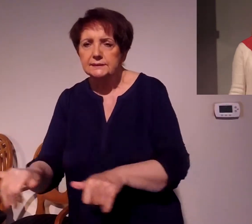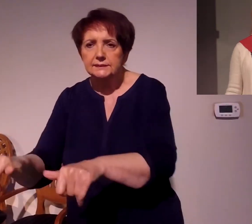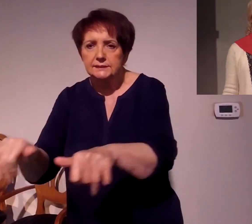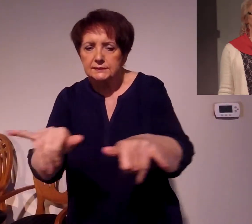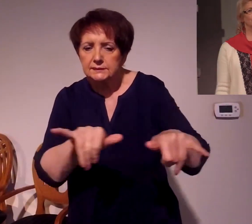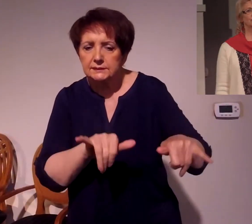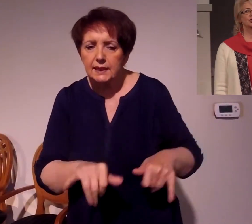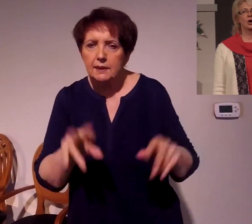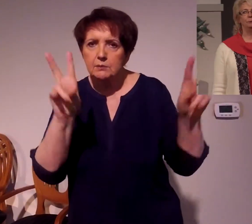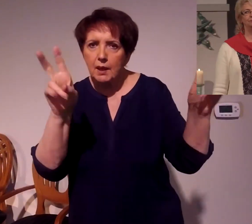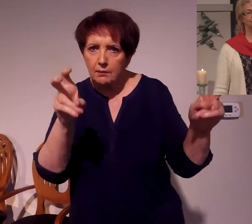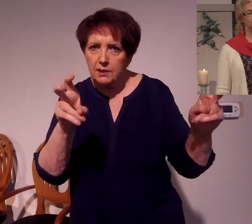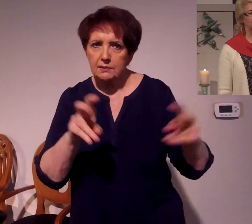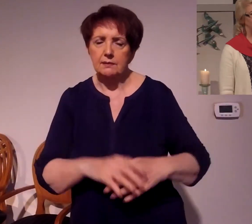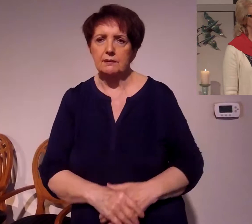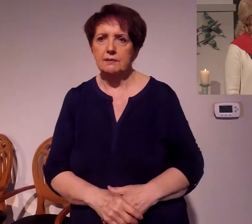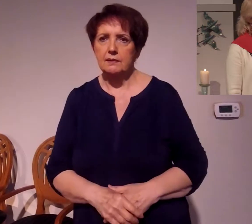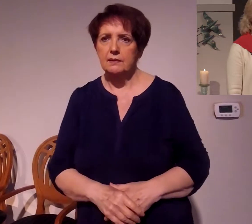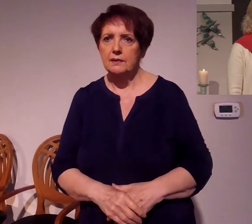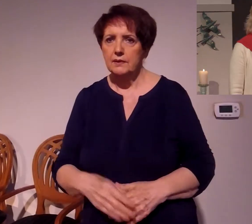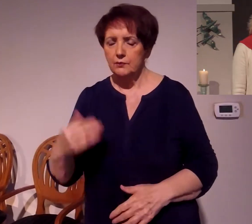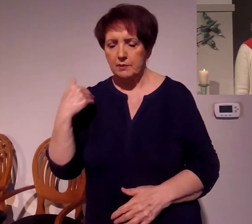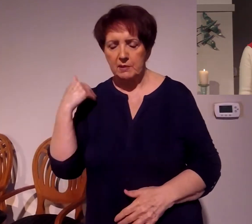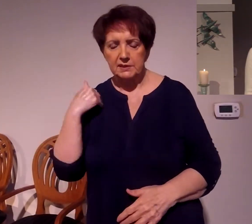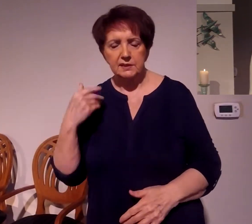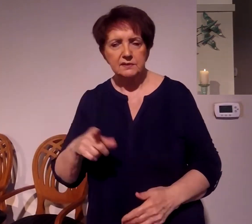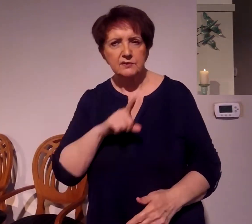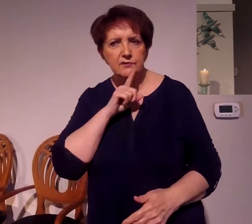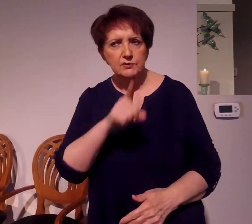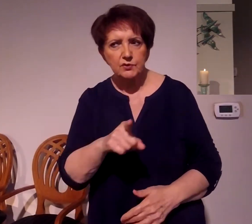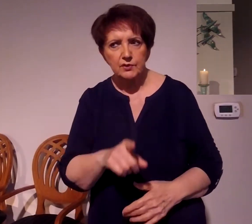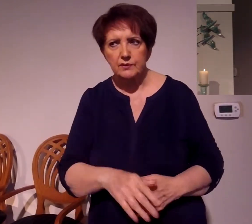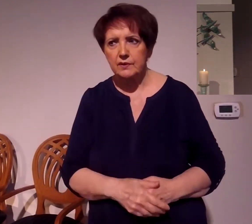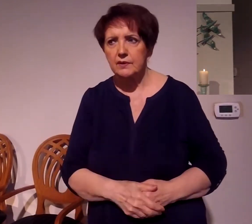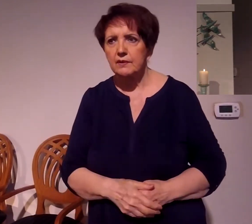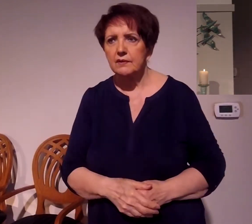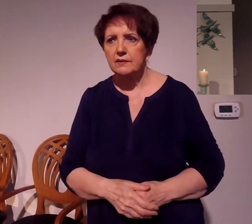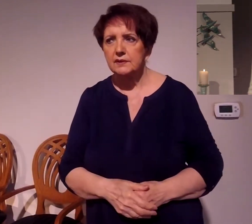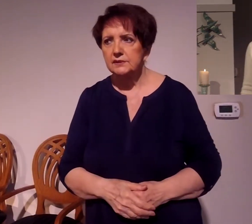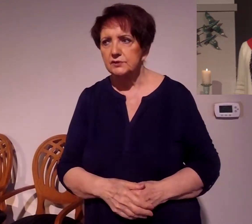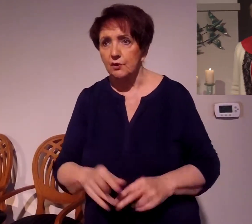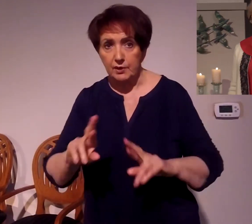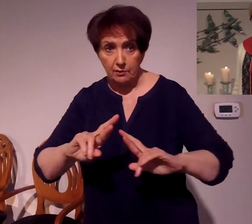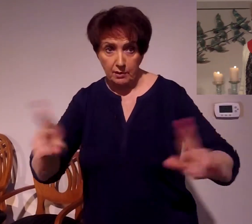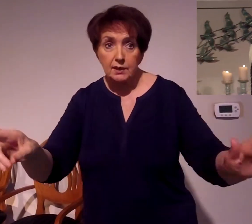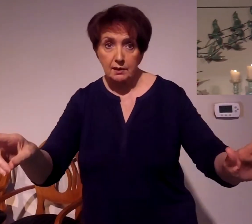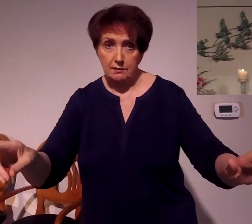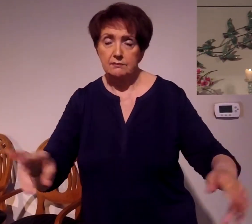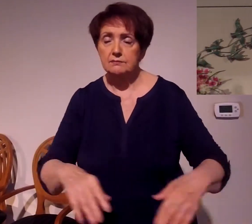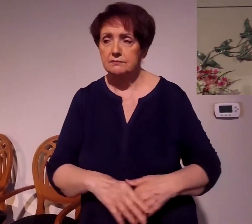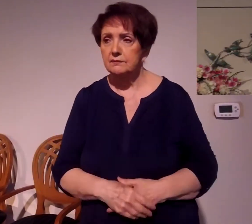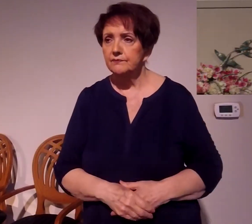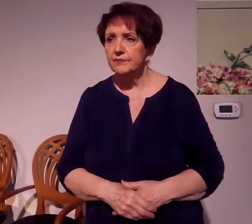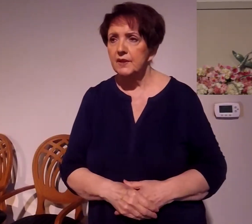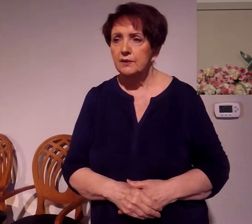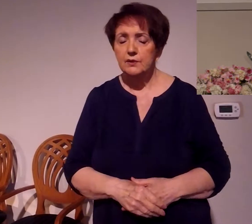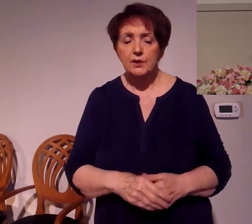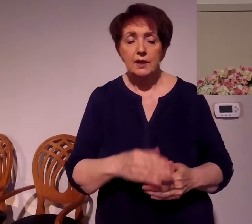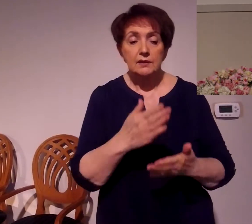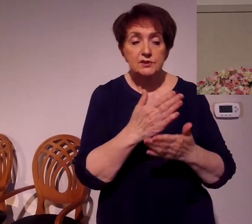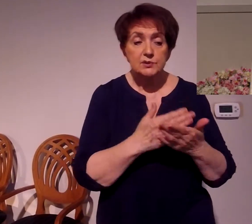us of this truth. So, fasten your seatbelts. You're going to get a small portion of Thomas